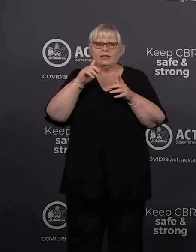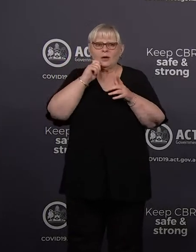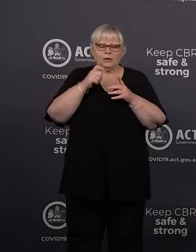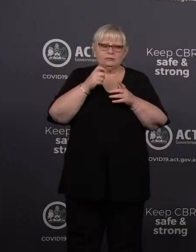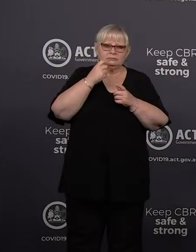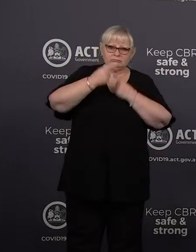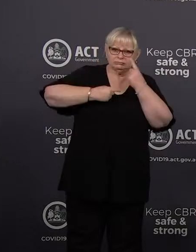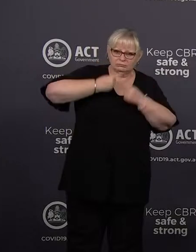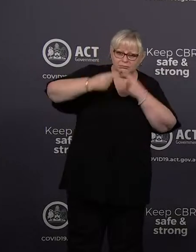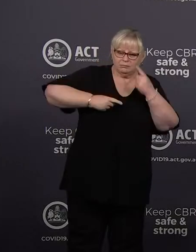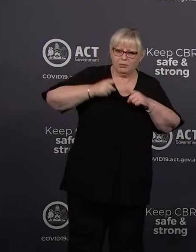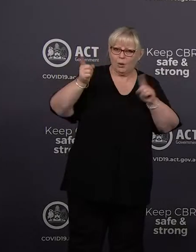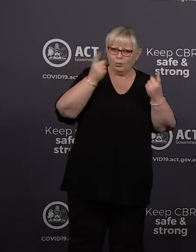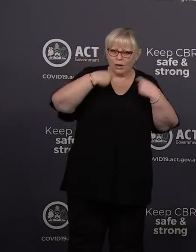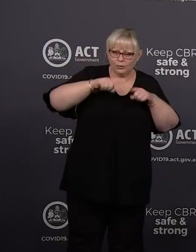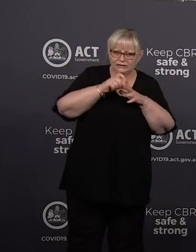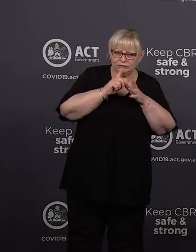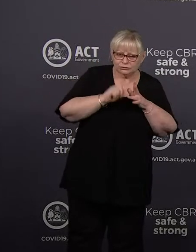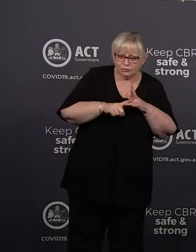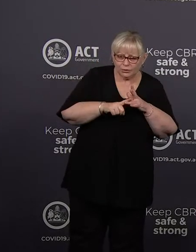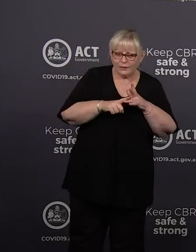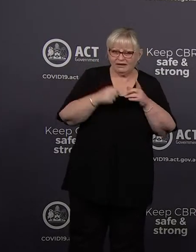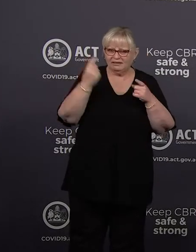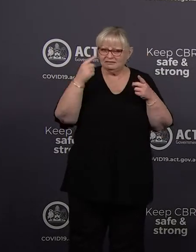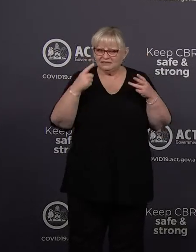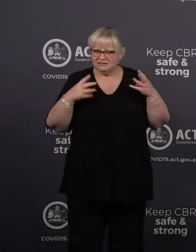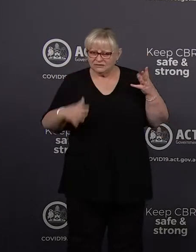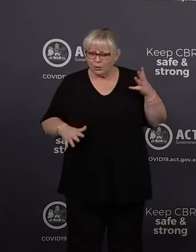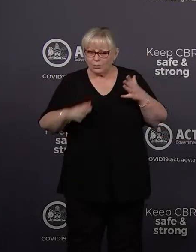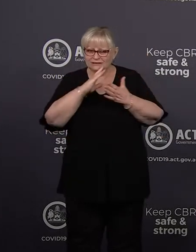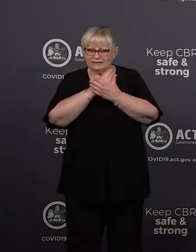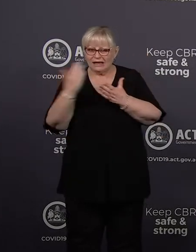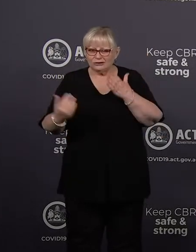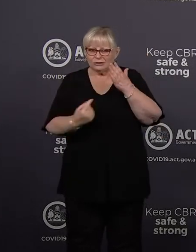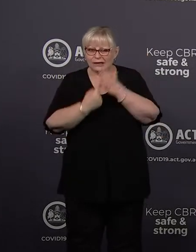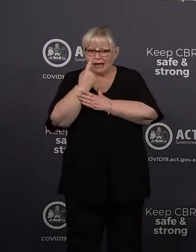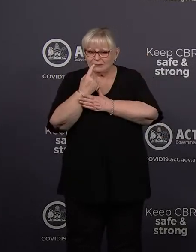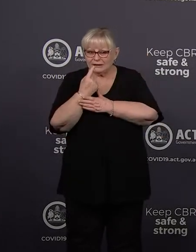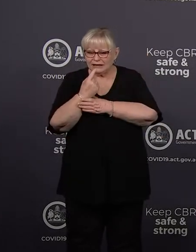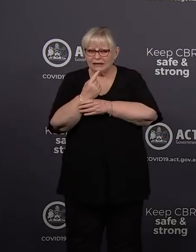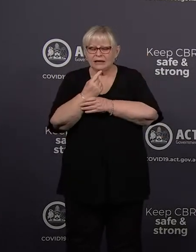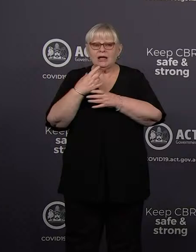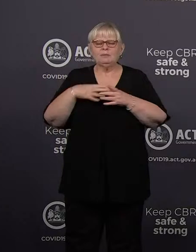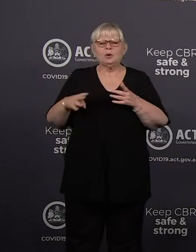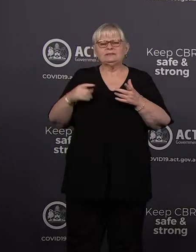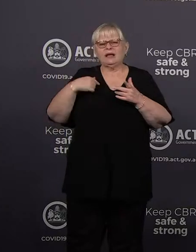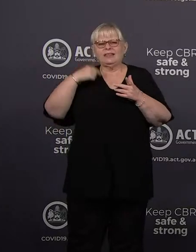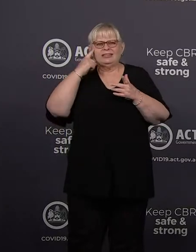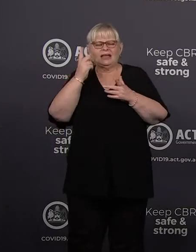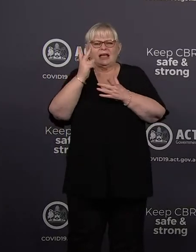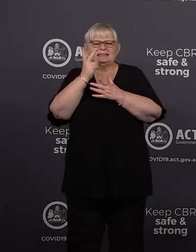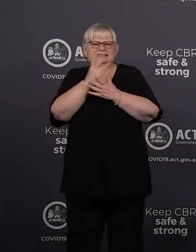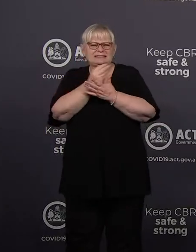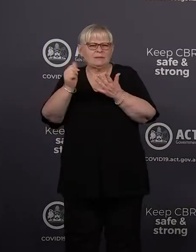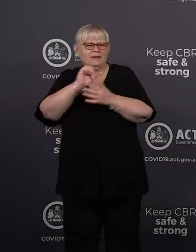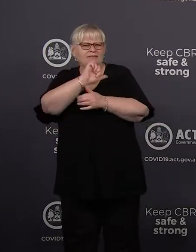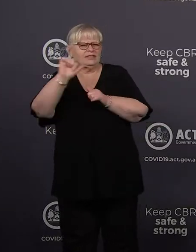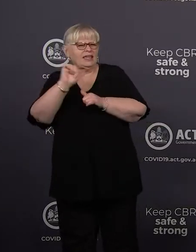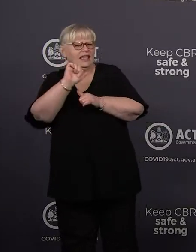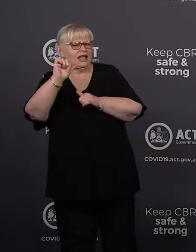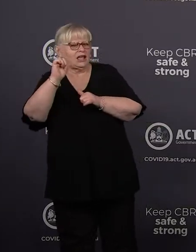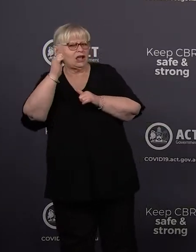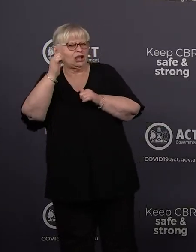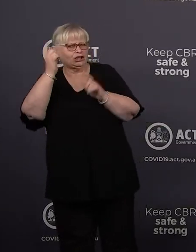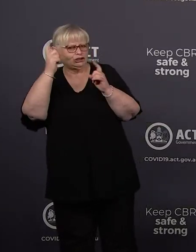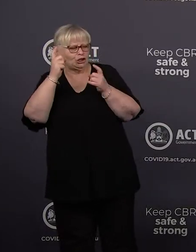brief those community partners on what is actually happening at site, because I think part of the concern is not